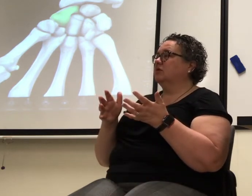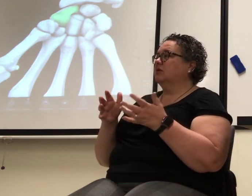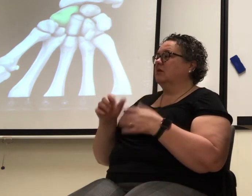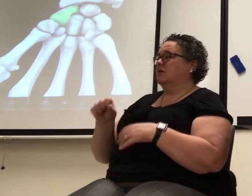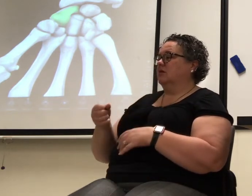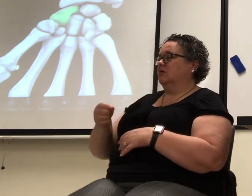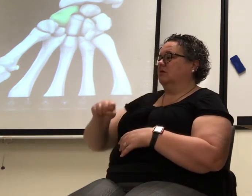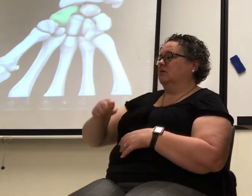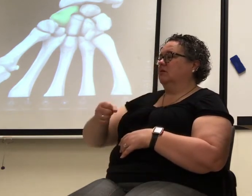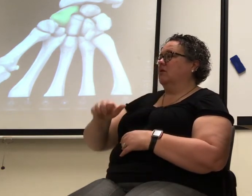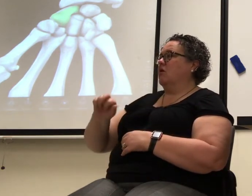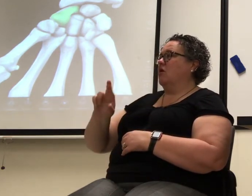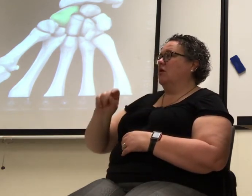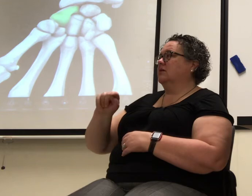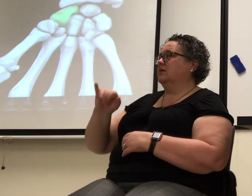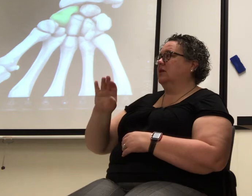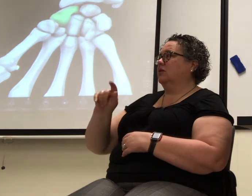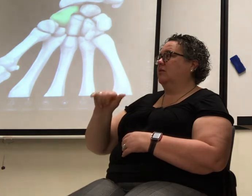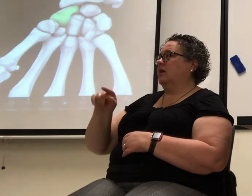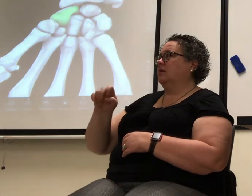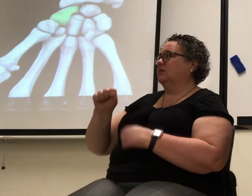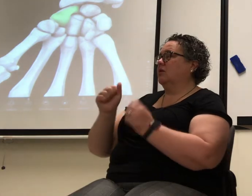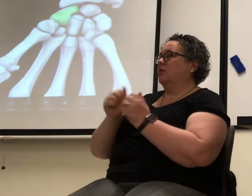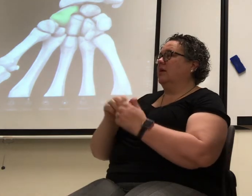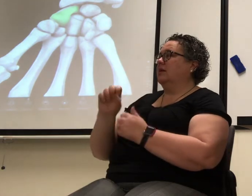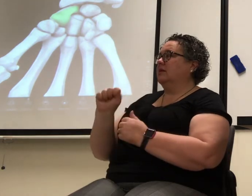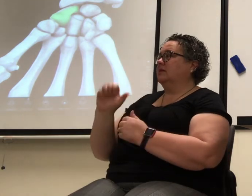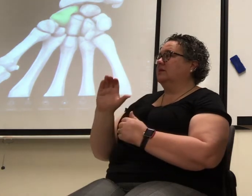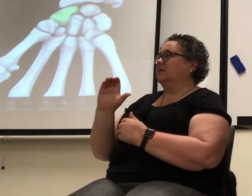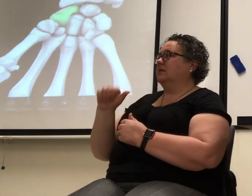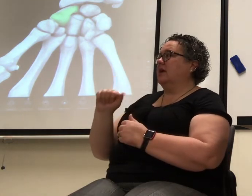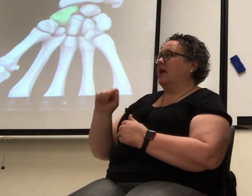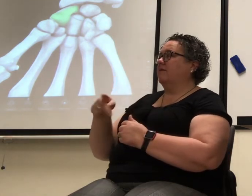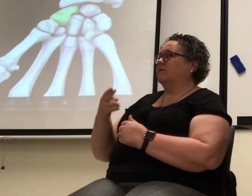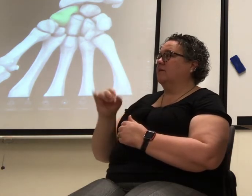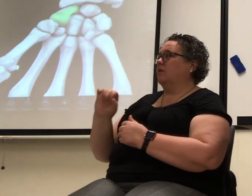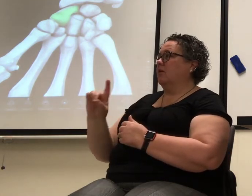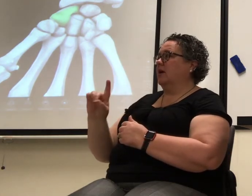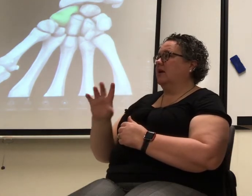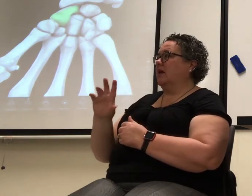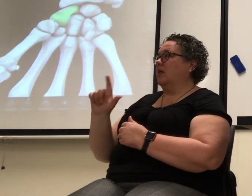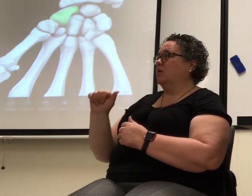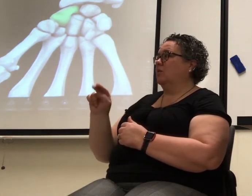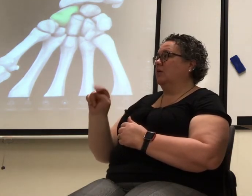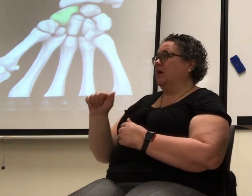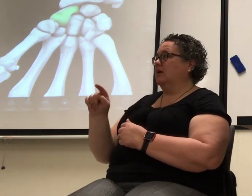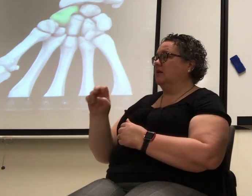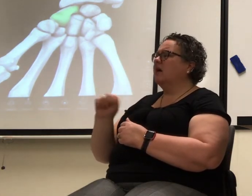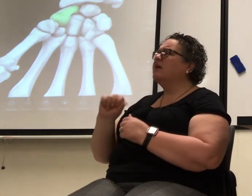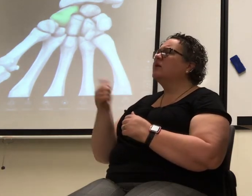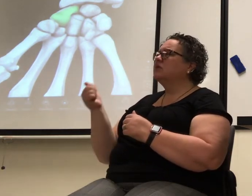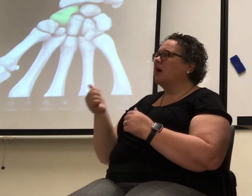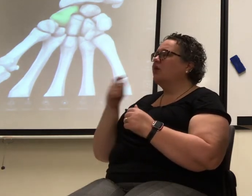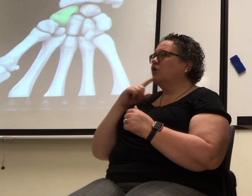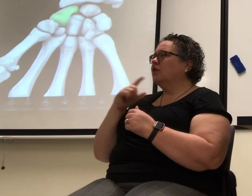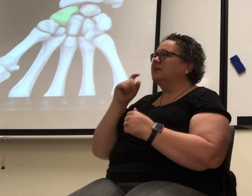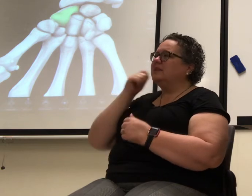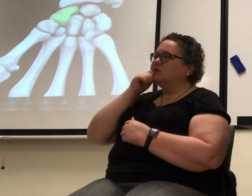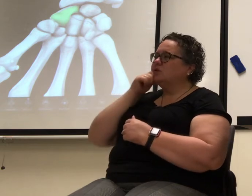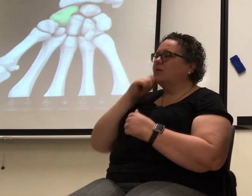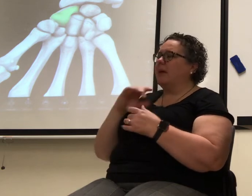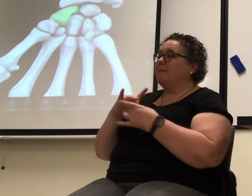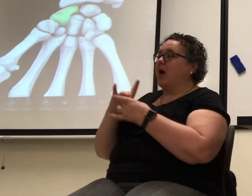scaphoid and the lunate. Okay, and there's a lot of other connective tissues that bind all the other bones together in the wrist, but